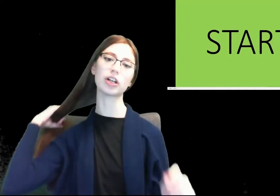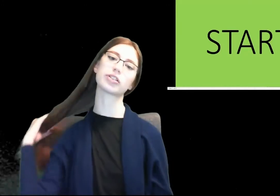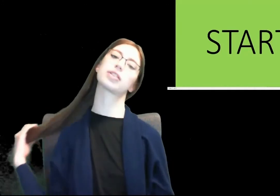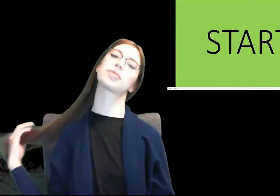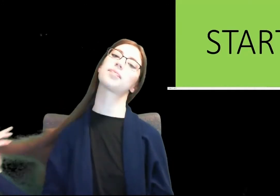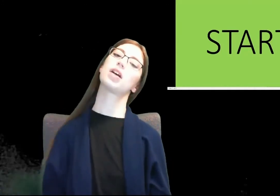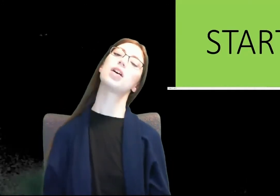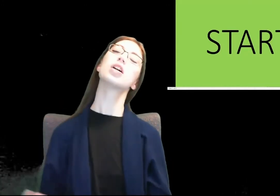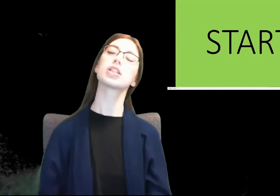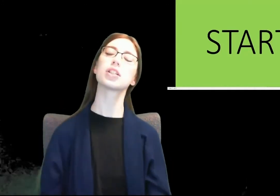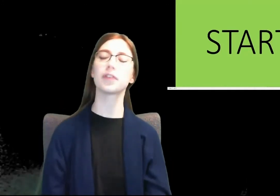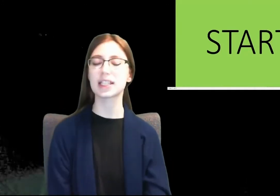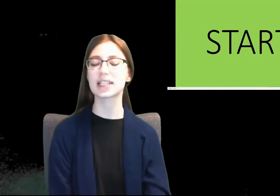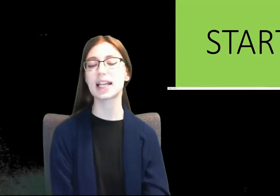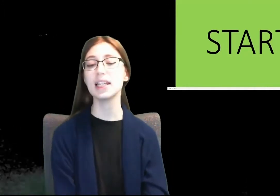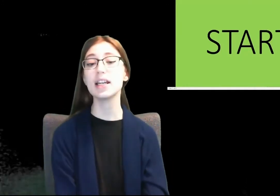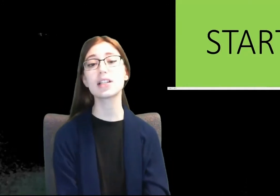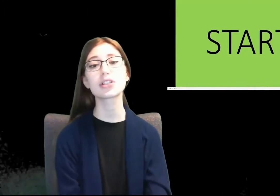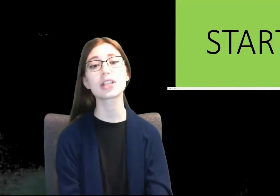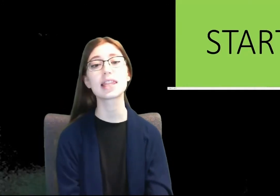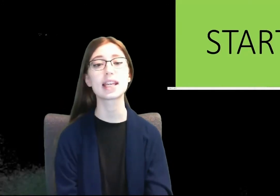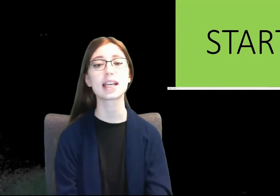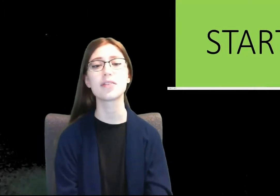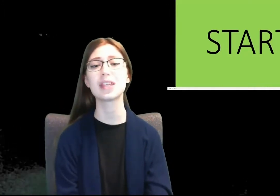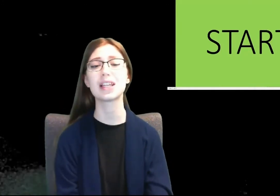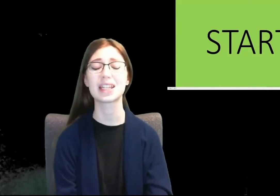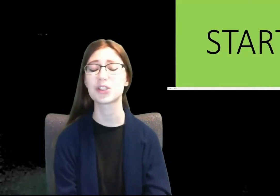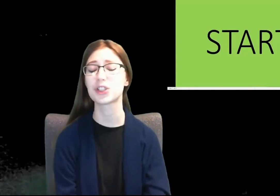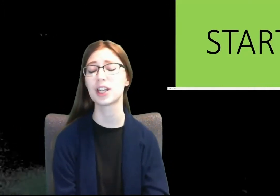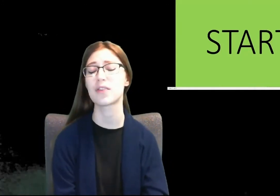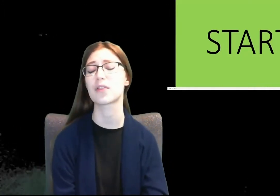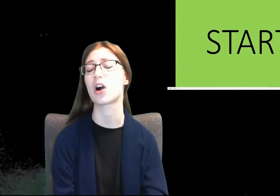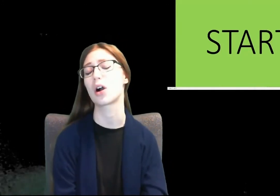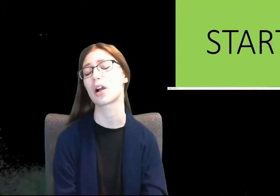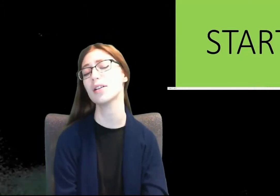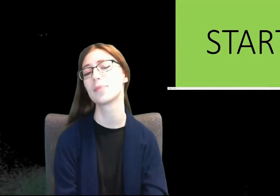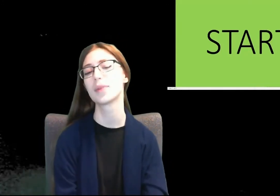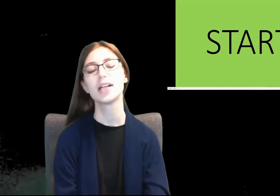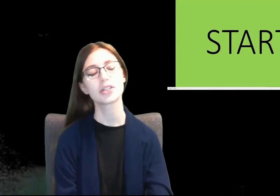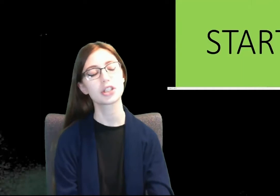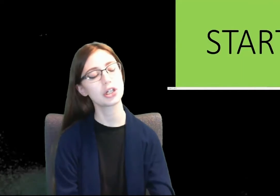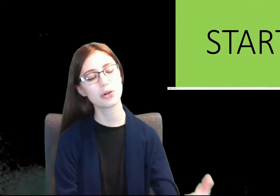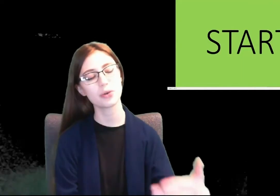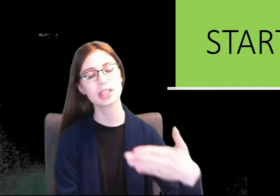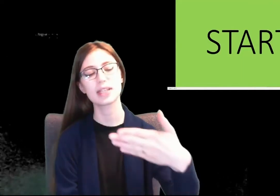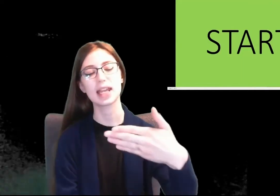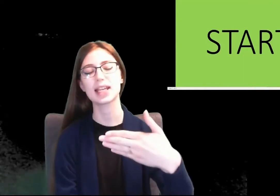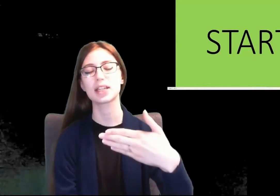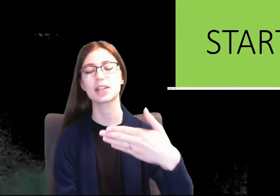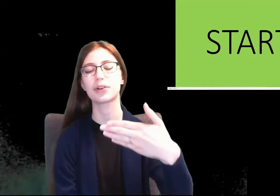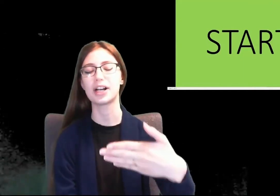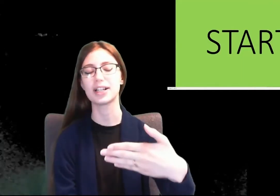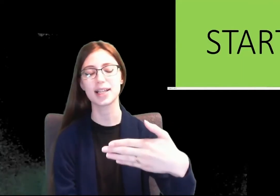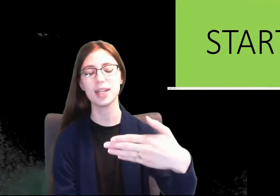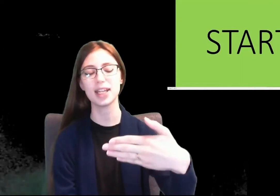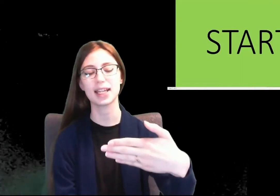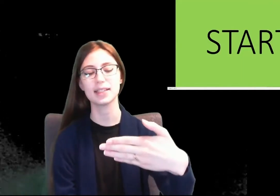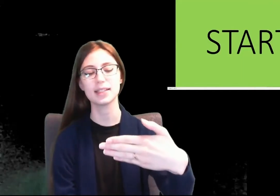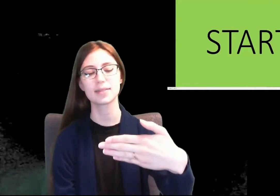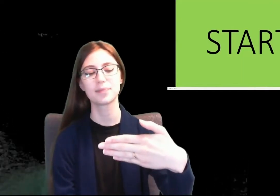Start. So for this sign, I usually think of the ignition of a car. So you're going to take your non-dominant hand in